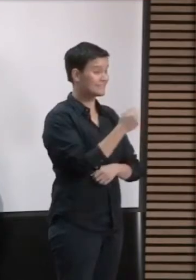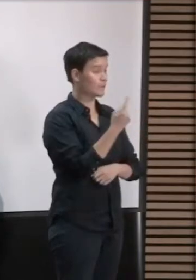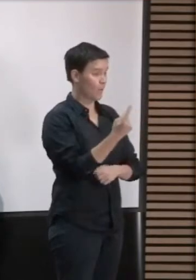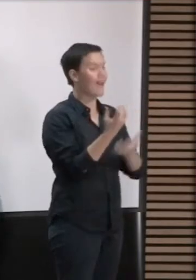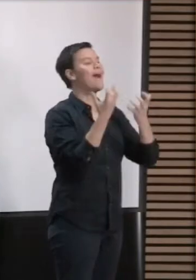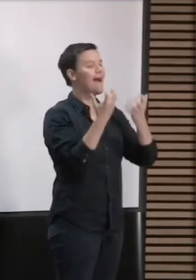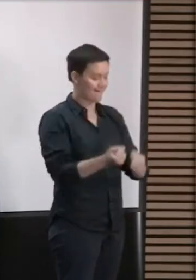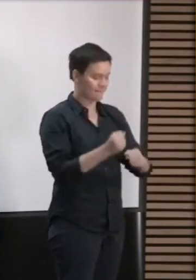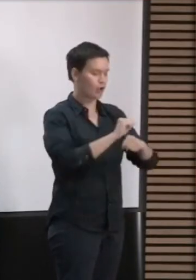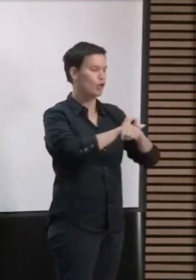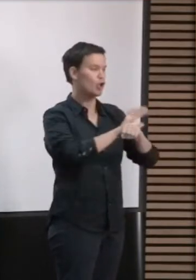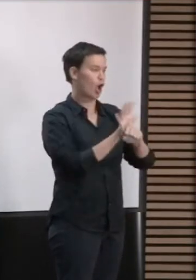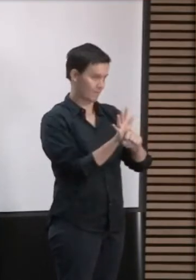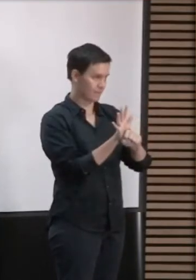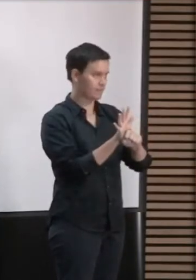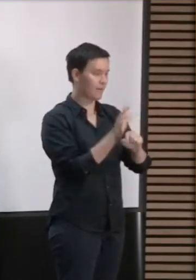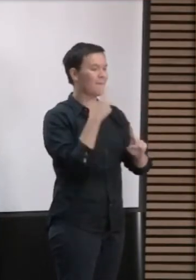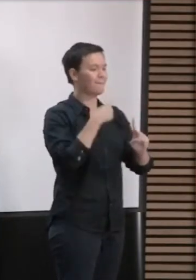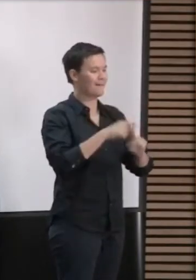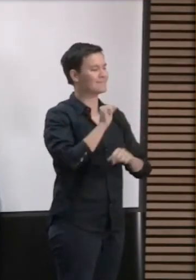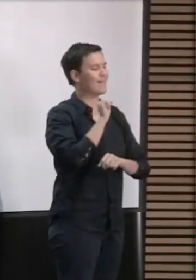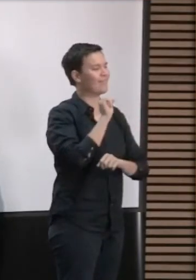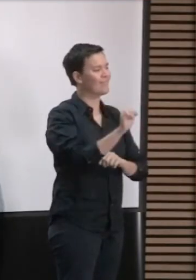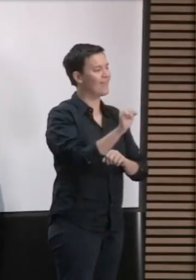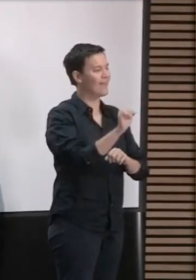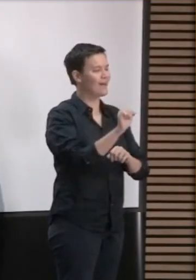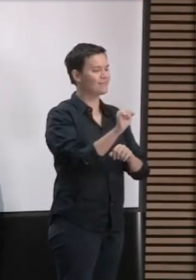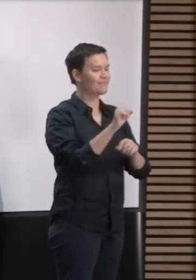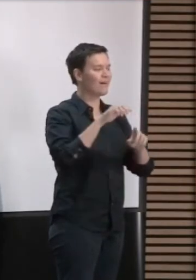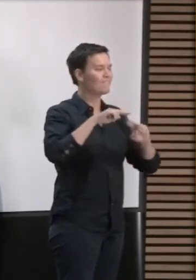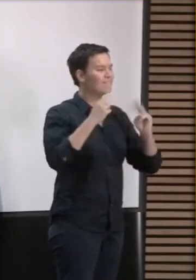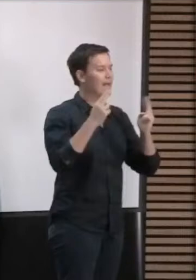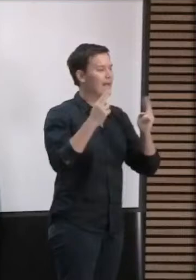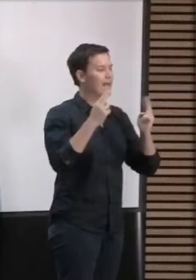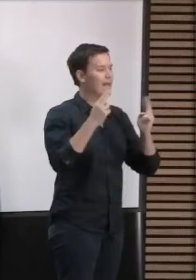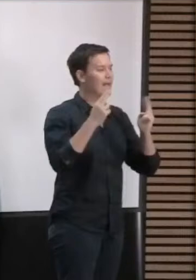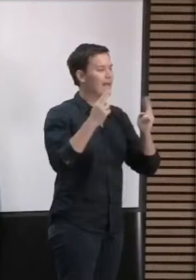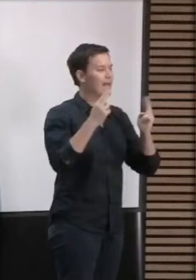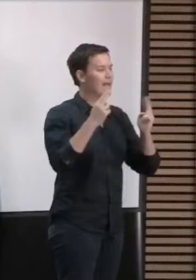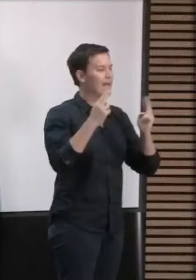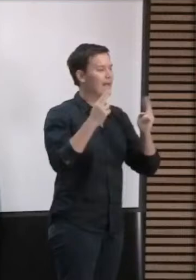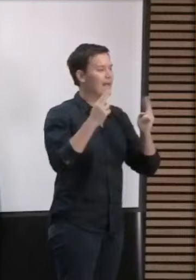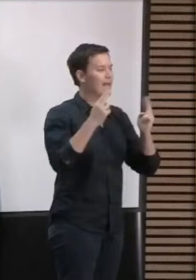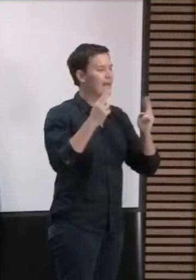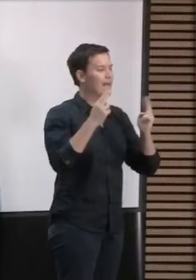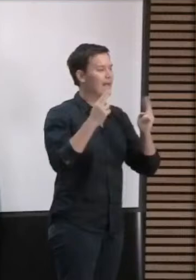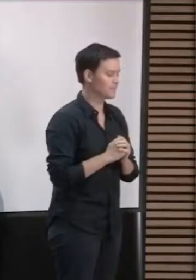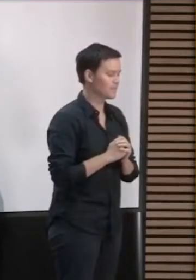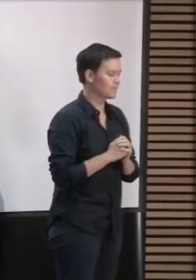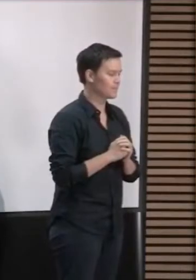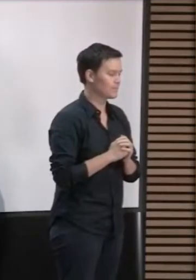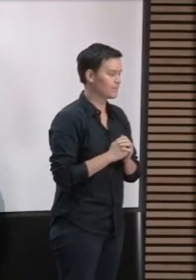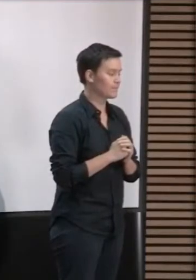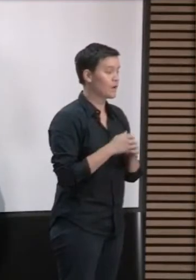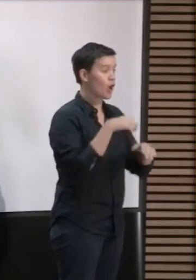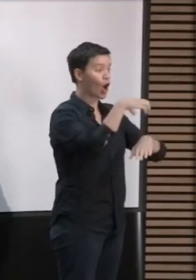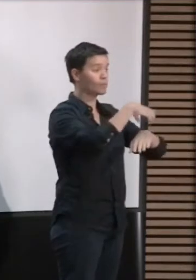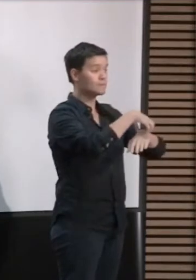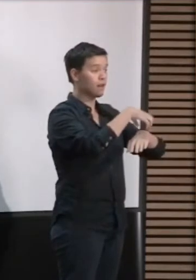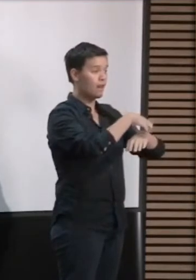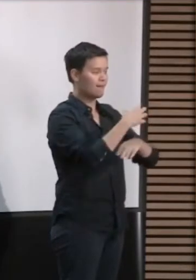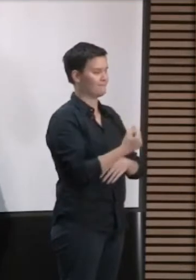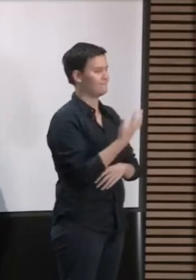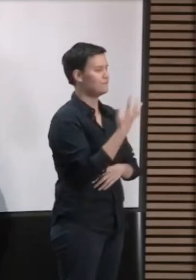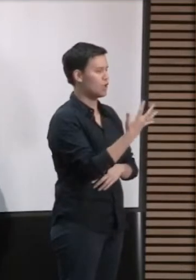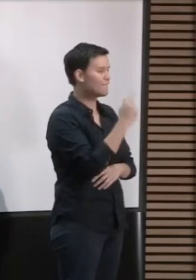who have tested positive and household contacts. There are 5 people receiving hospital level care for COVID-19, 1